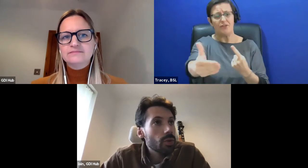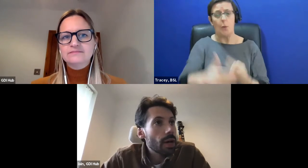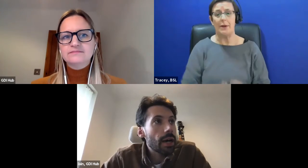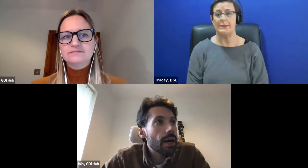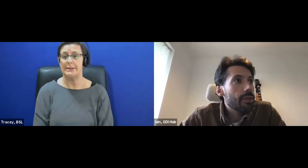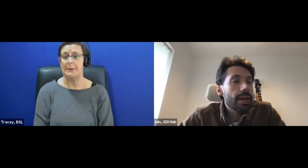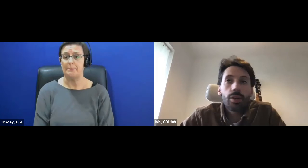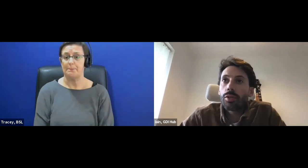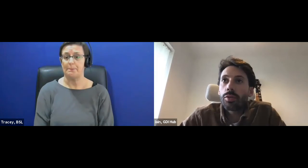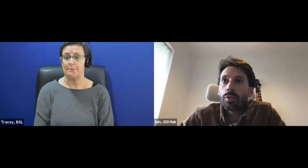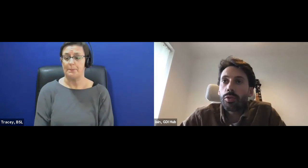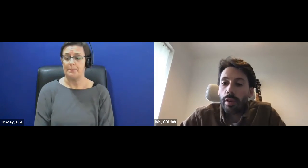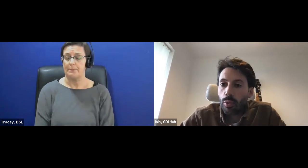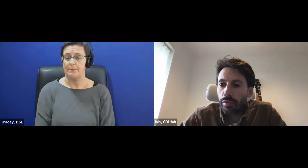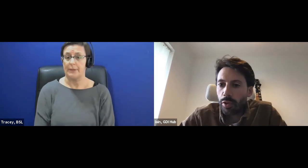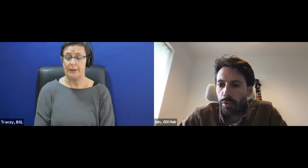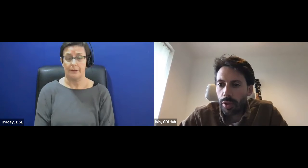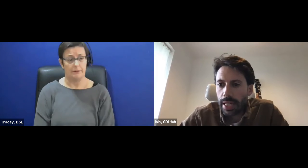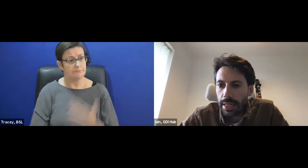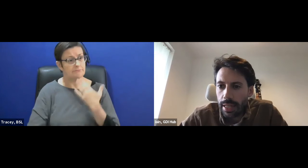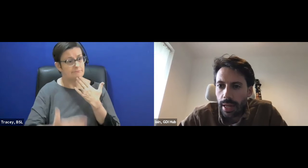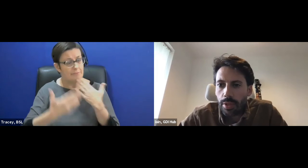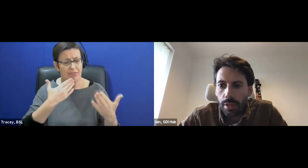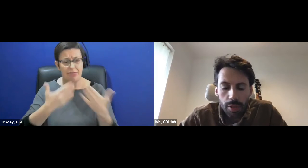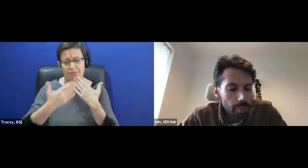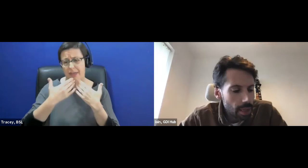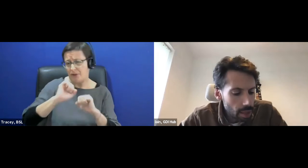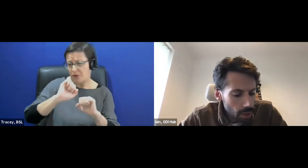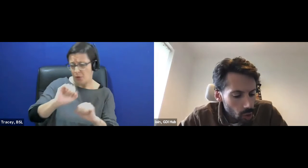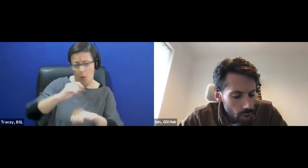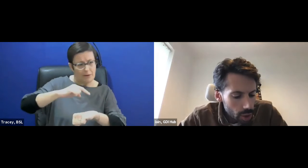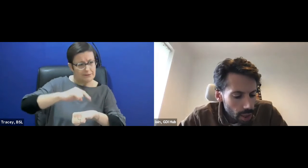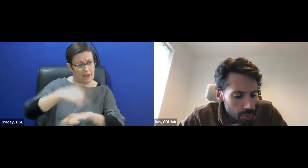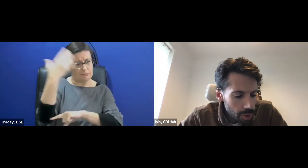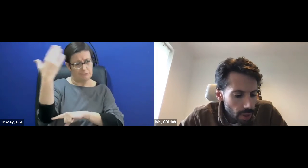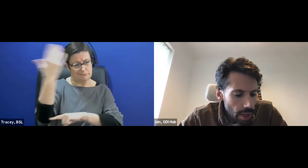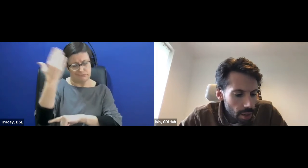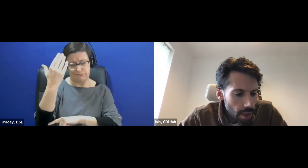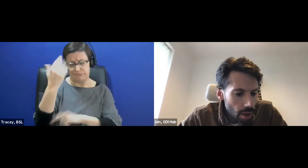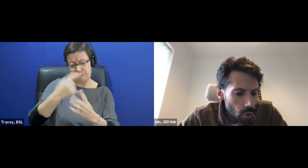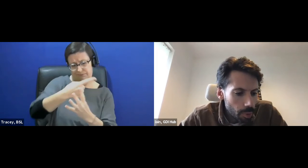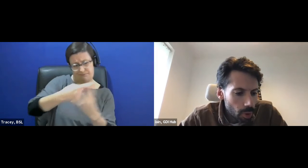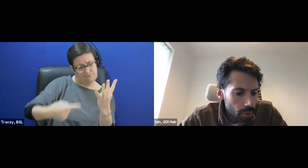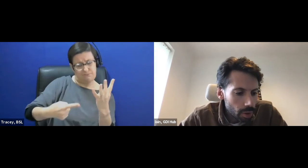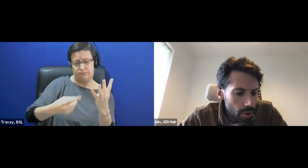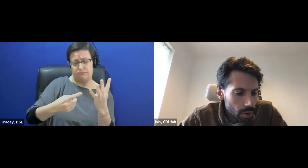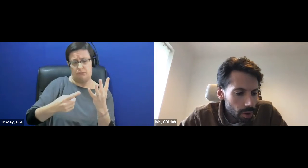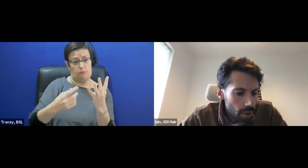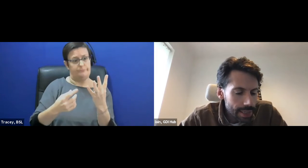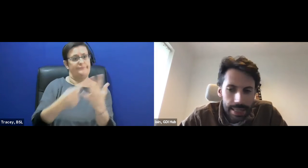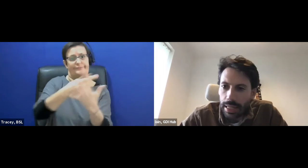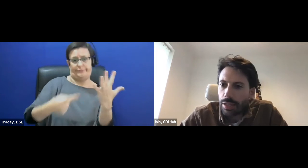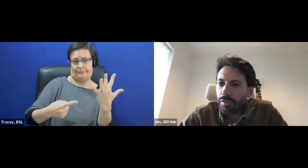Yeah, so thank you to everyone for taking the time to speak today. It's been great, and I hope all